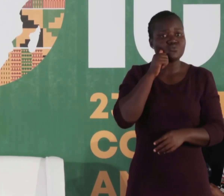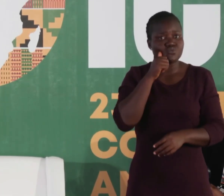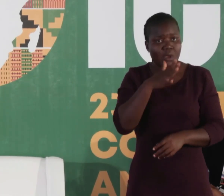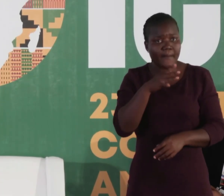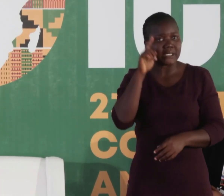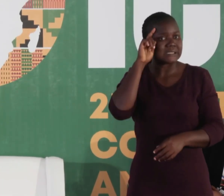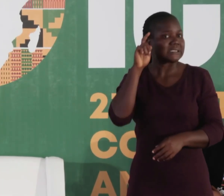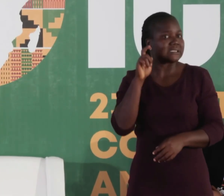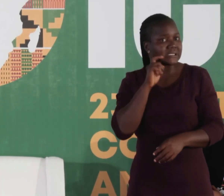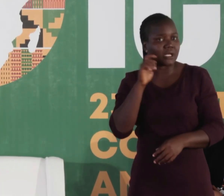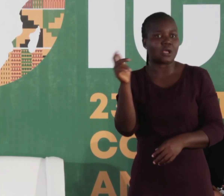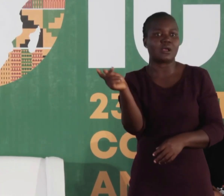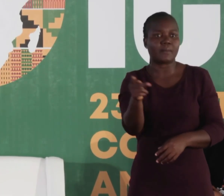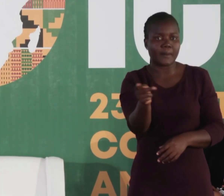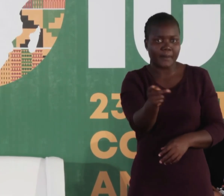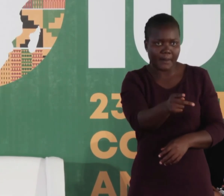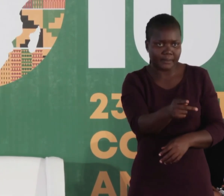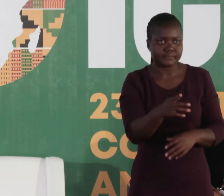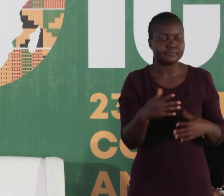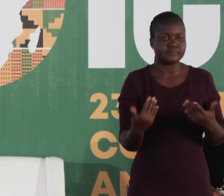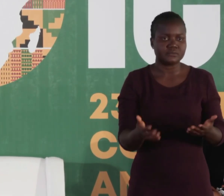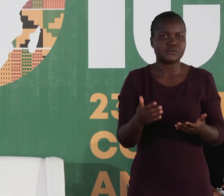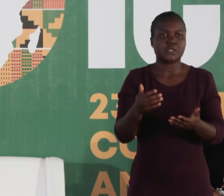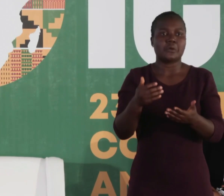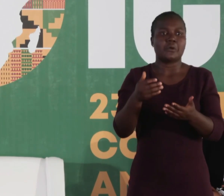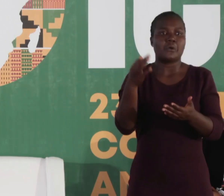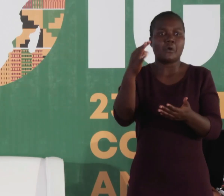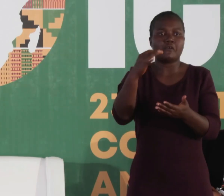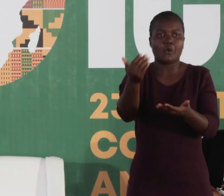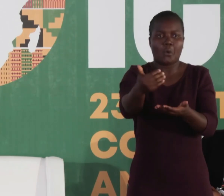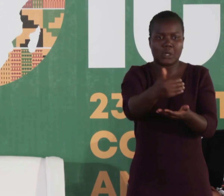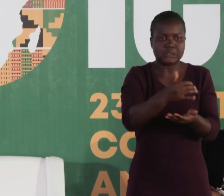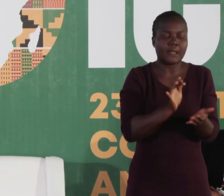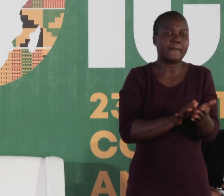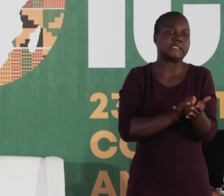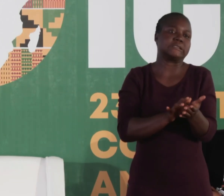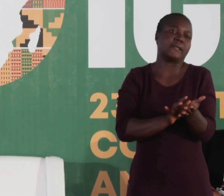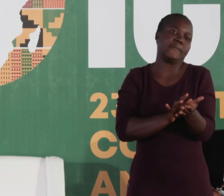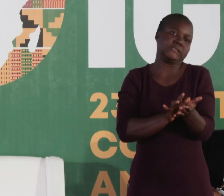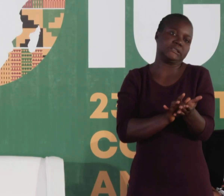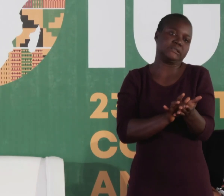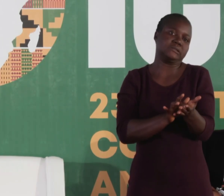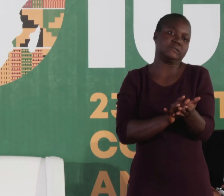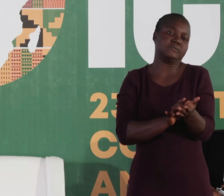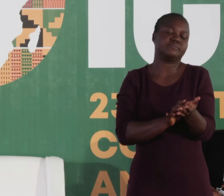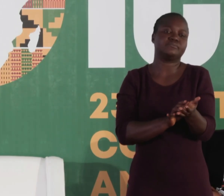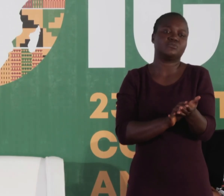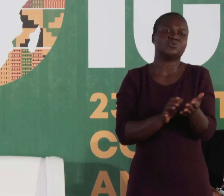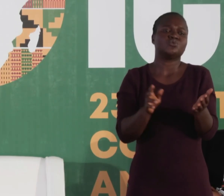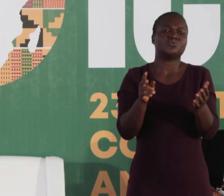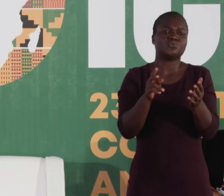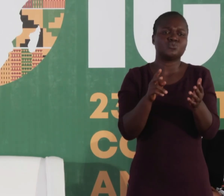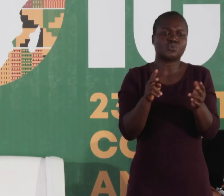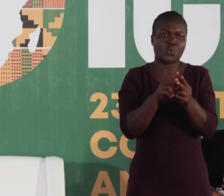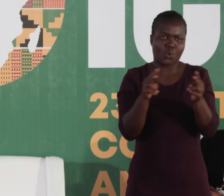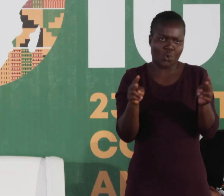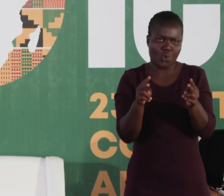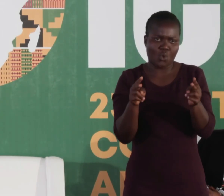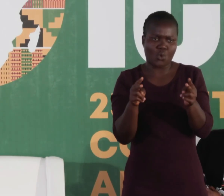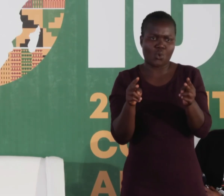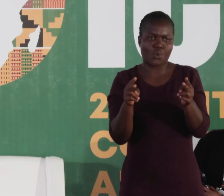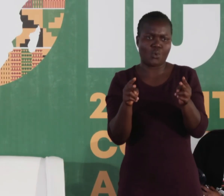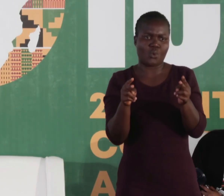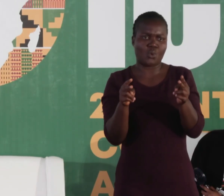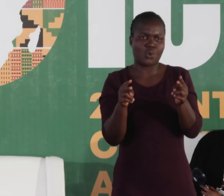in rhythm of collecting, can you go to the previous slide, please? So to make female